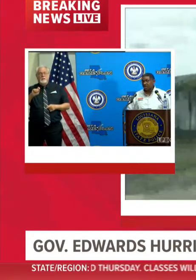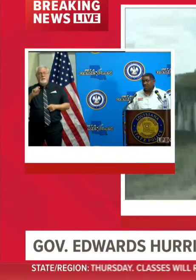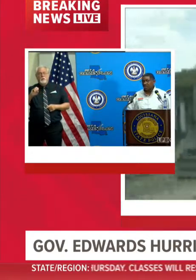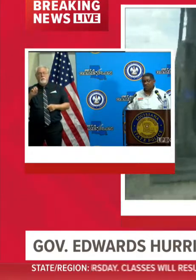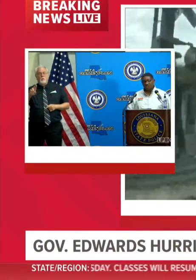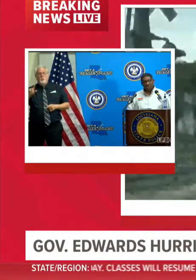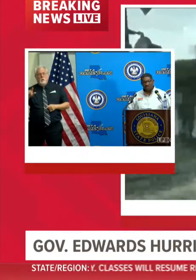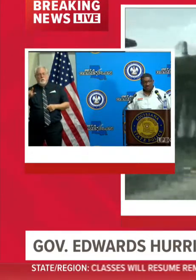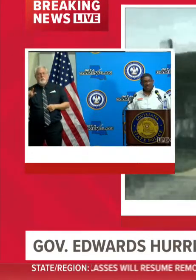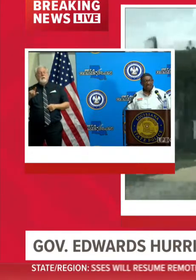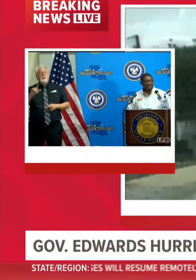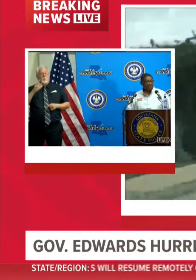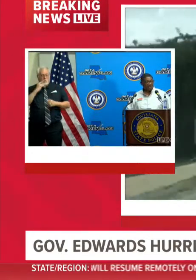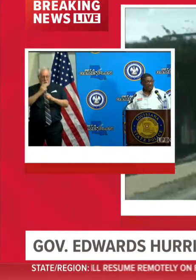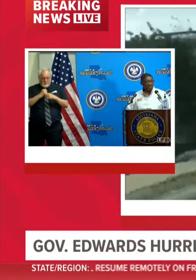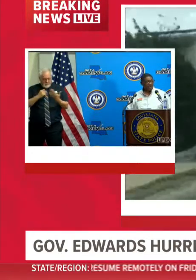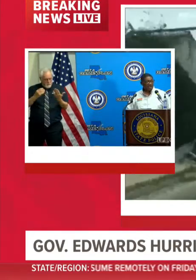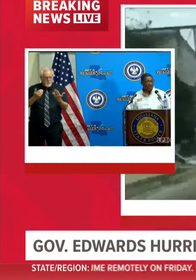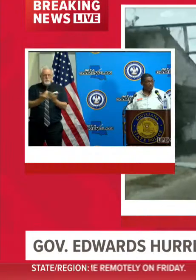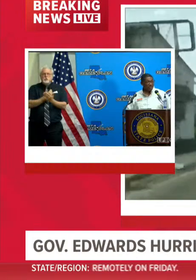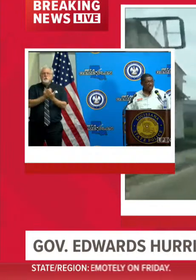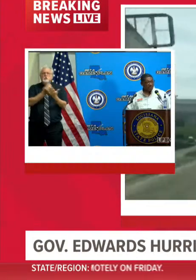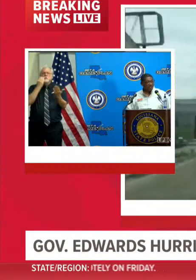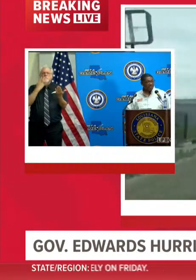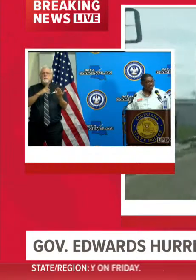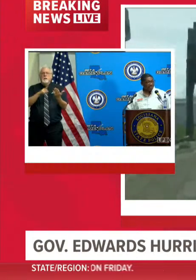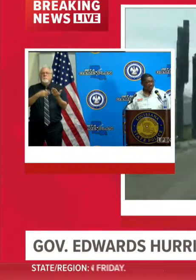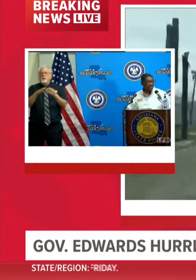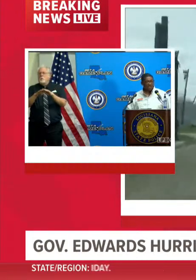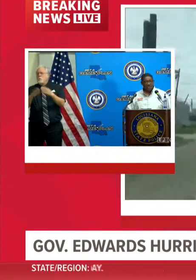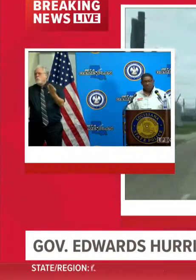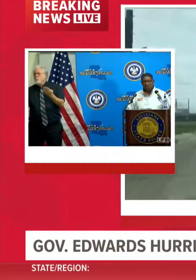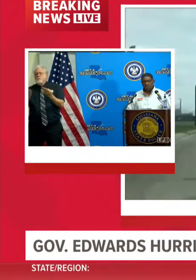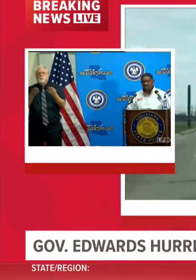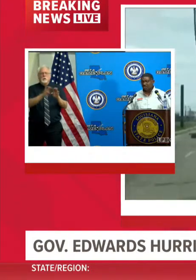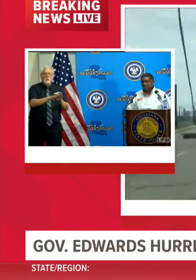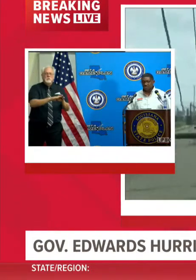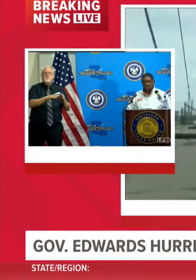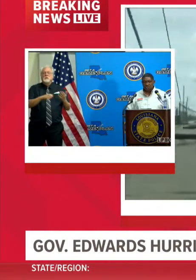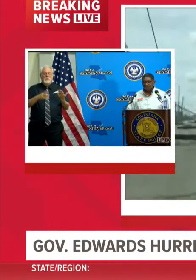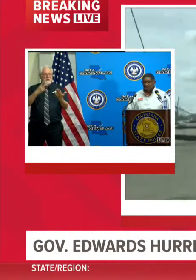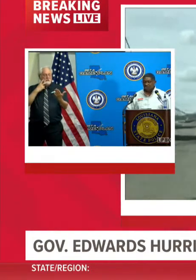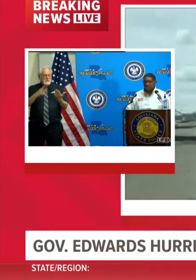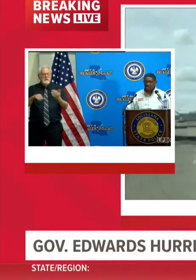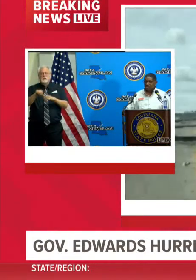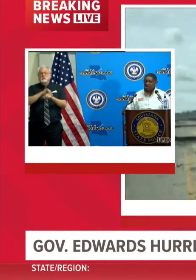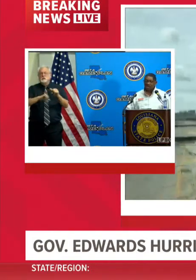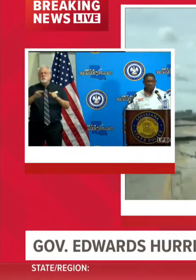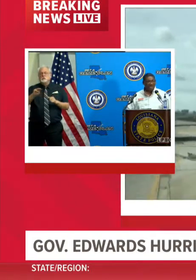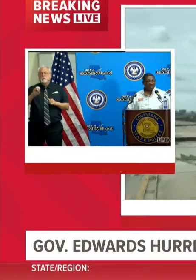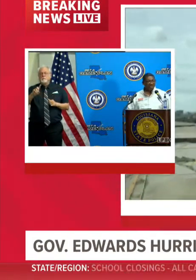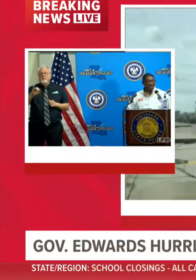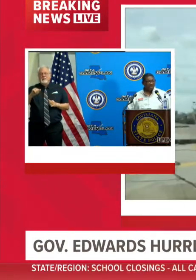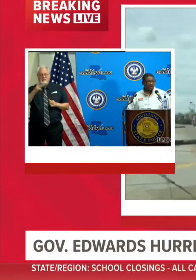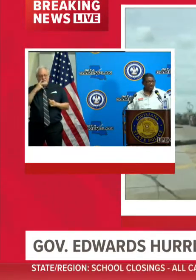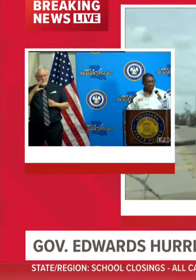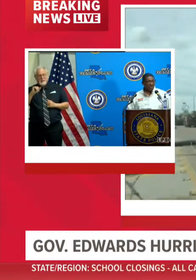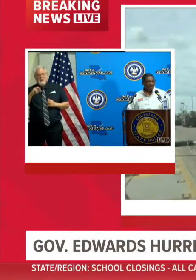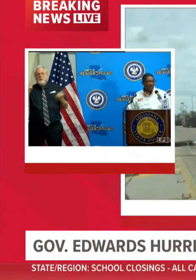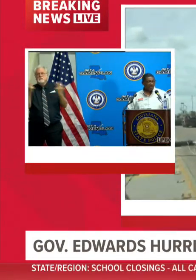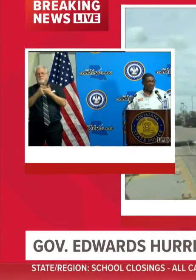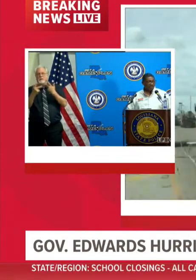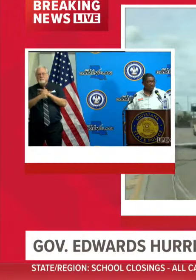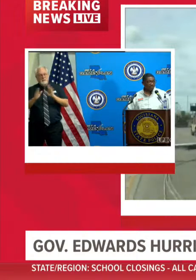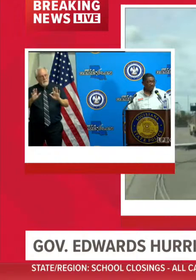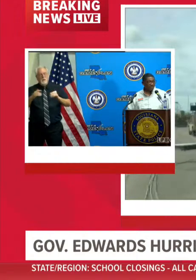511la.org. That's where you're going to get the latest and greatest around opened highways and interstates, which you may see on social media. You may see cars passing. We do